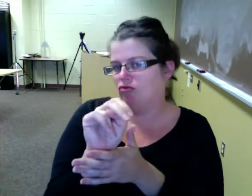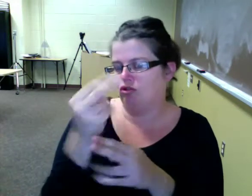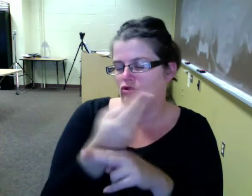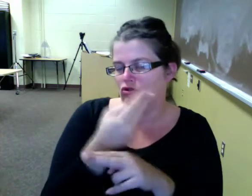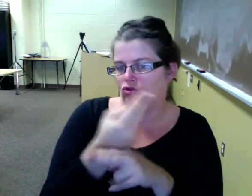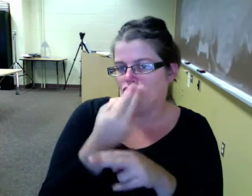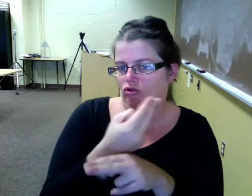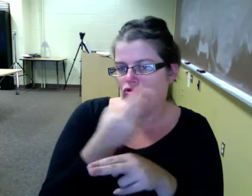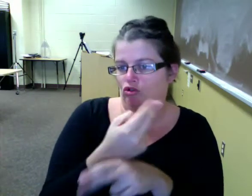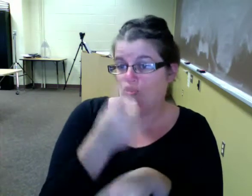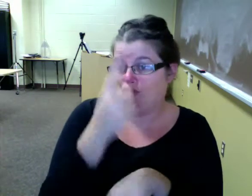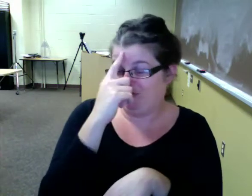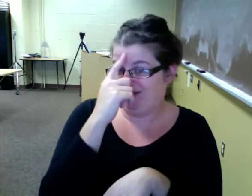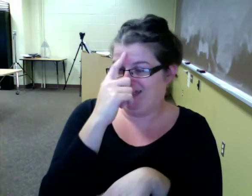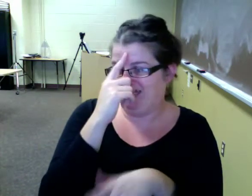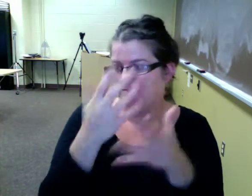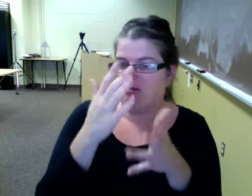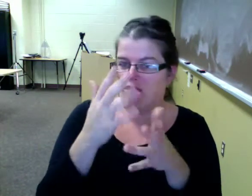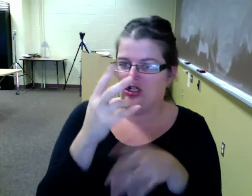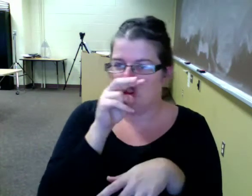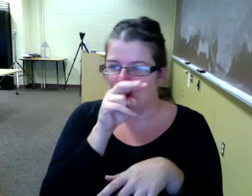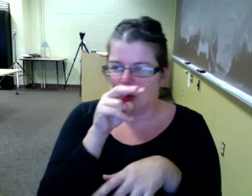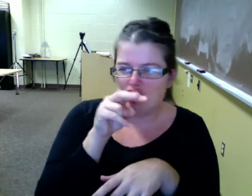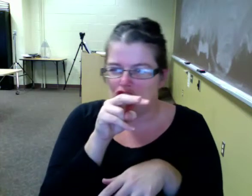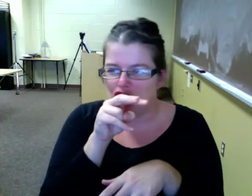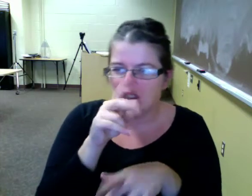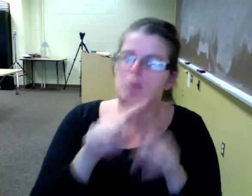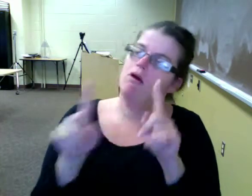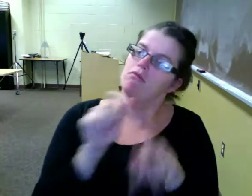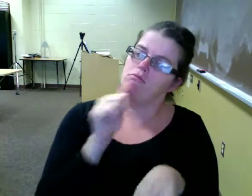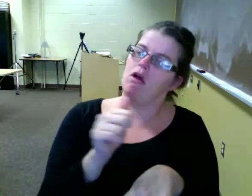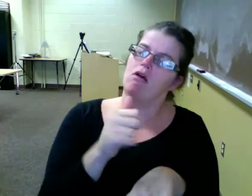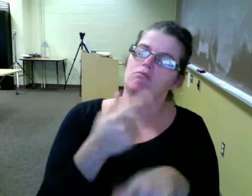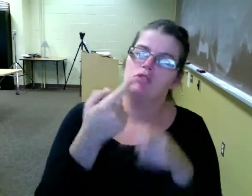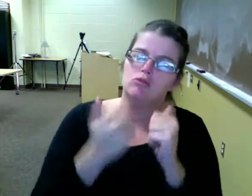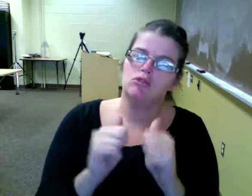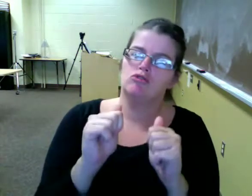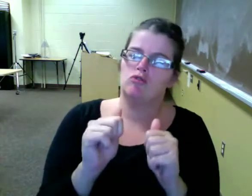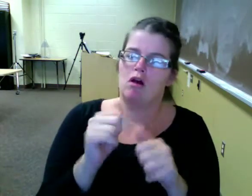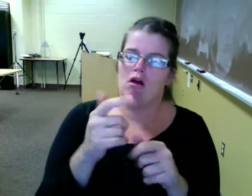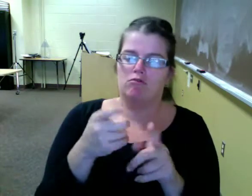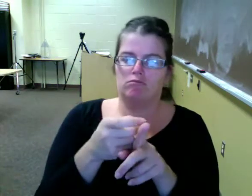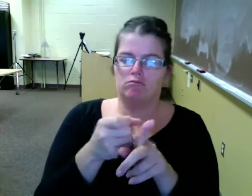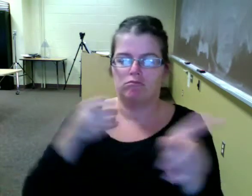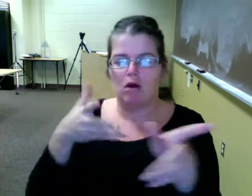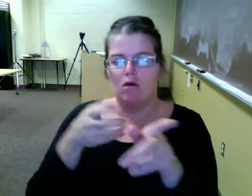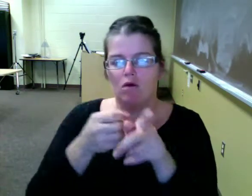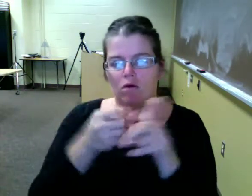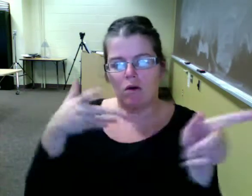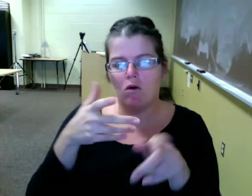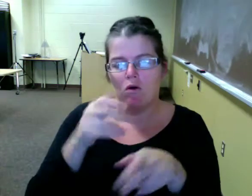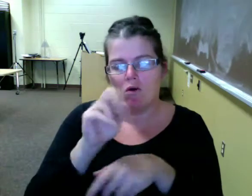like this, but he would try to shoot those arrows. Now, I always stayed